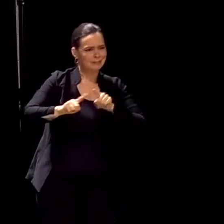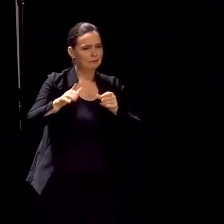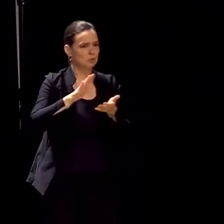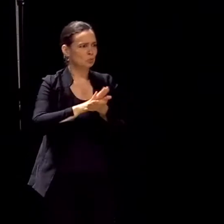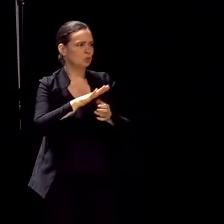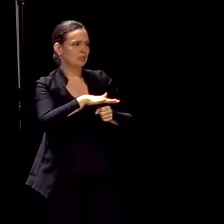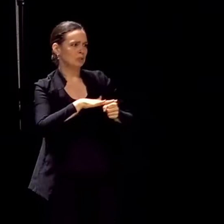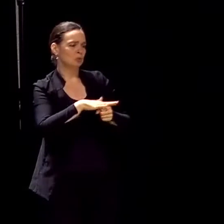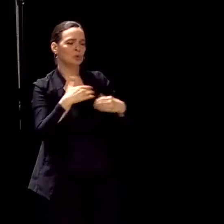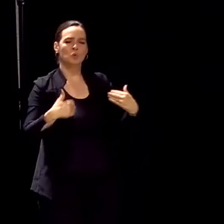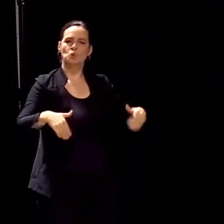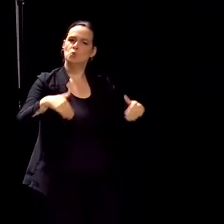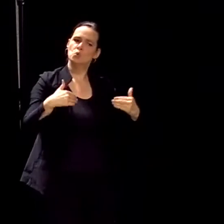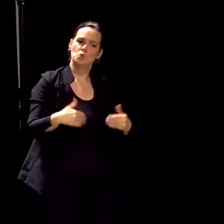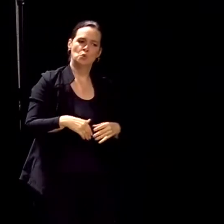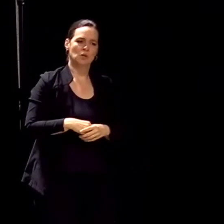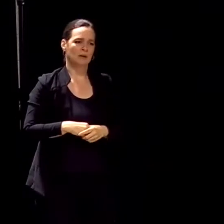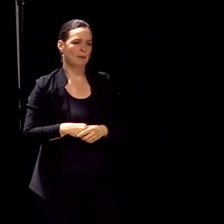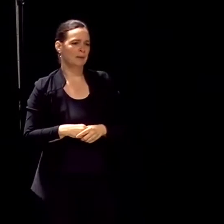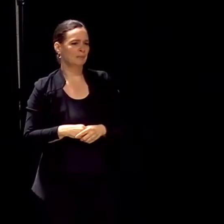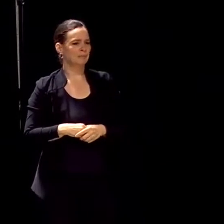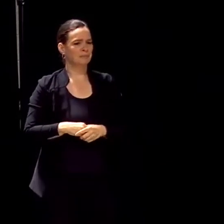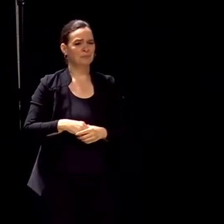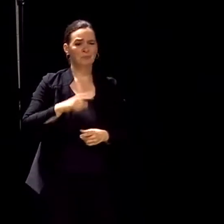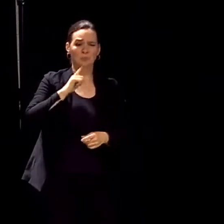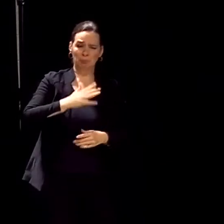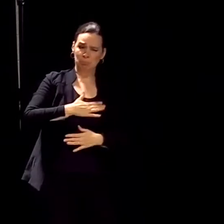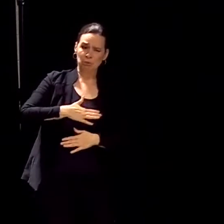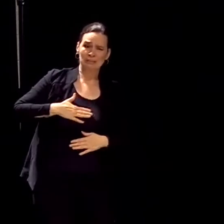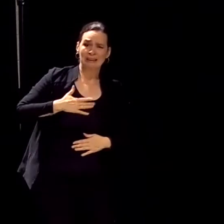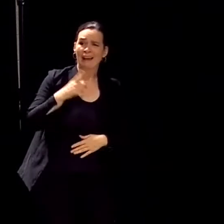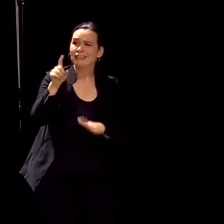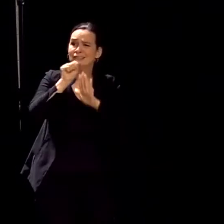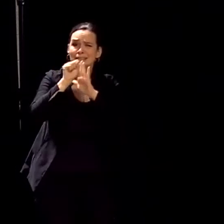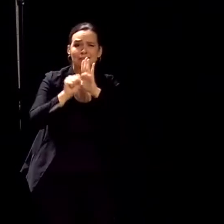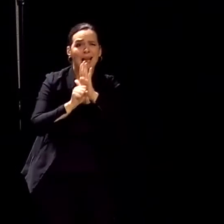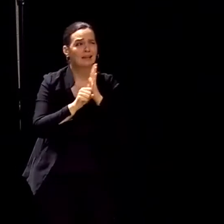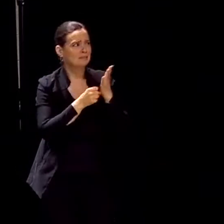that dialogue. We've been having that dialogue for over 48 hours now.